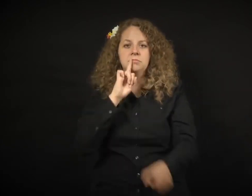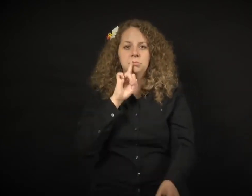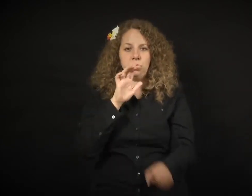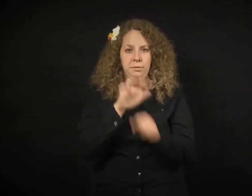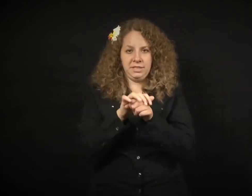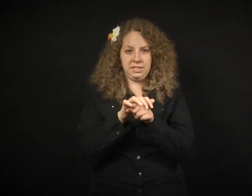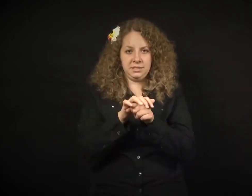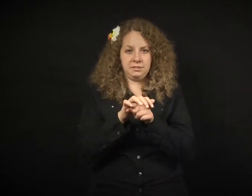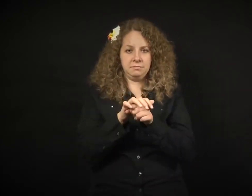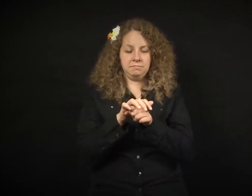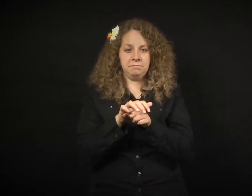Promise.